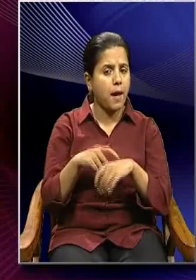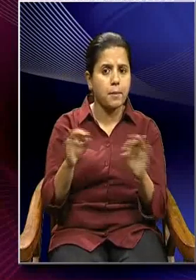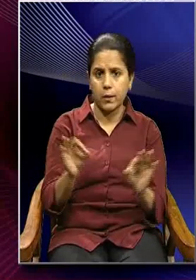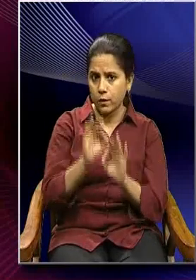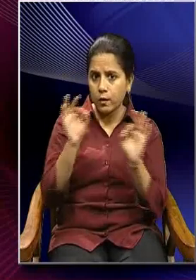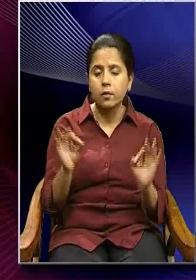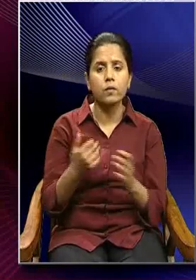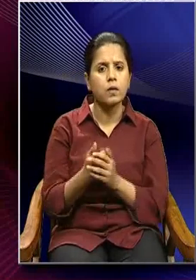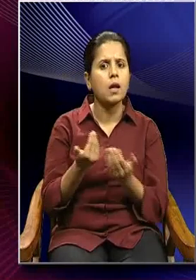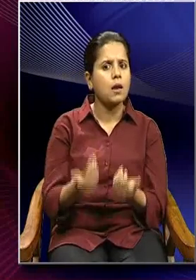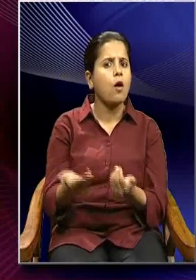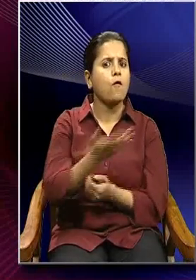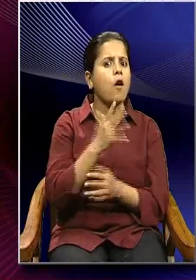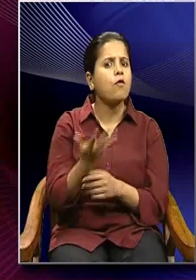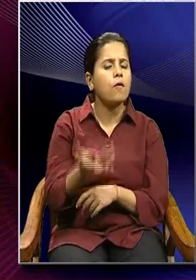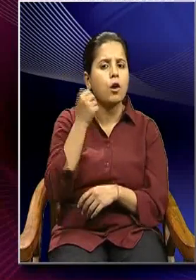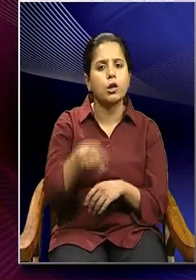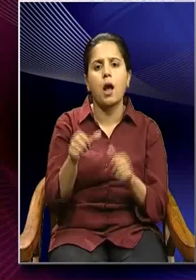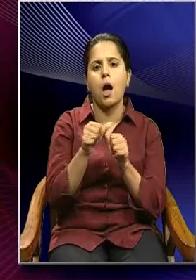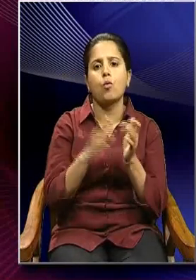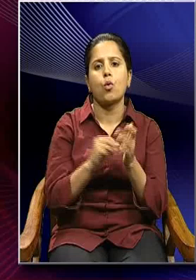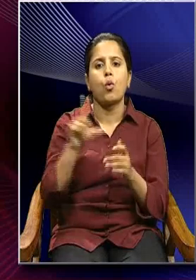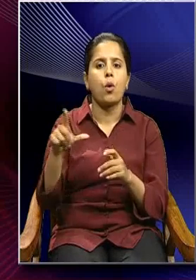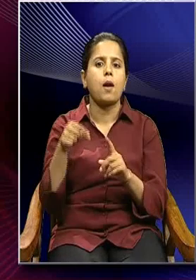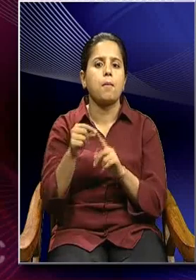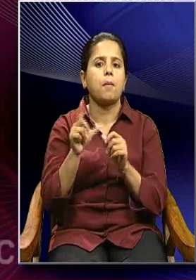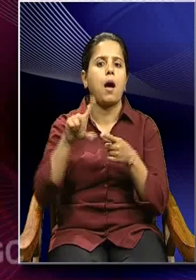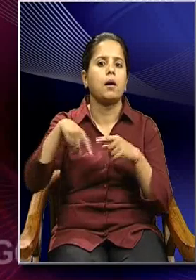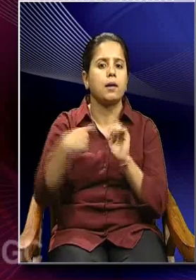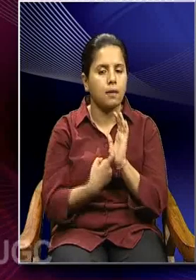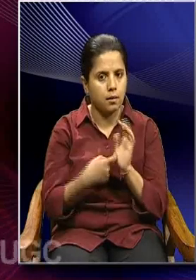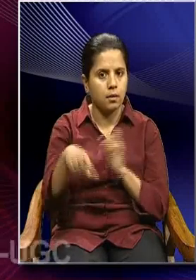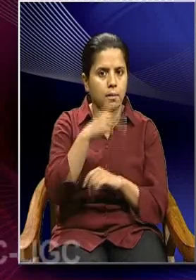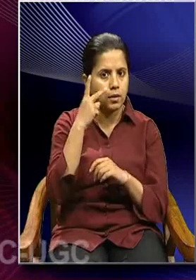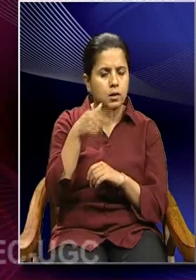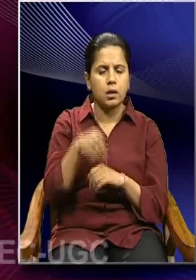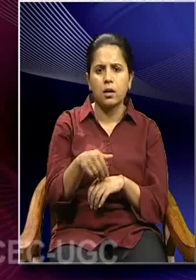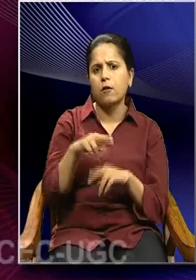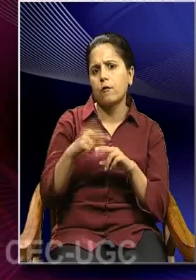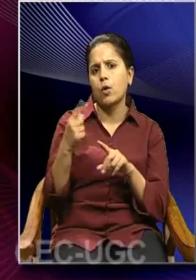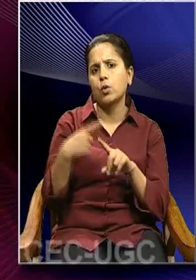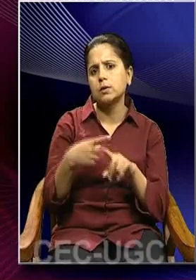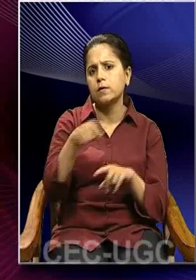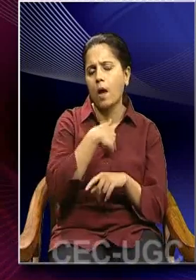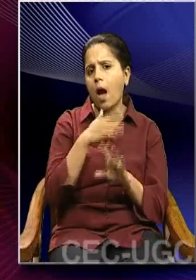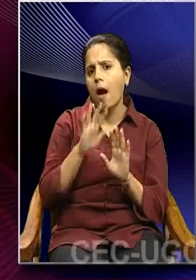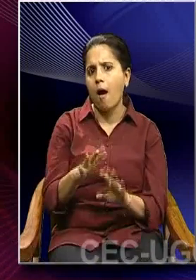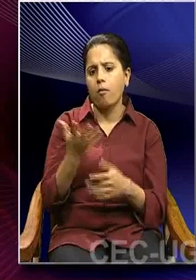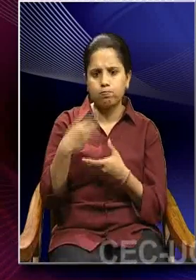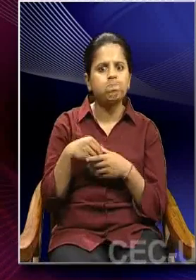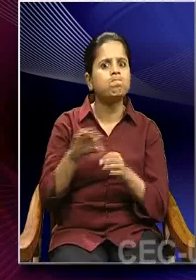how we find that Amol Palekar became who had the kind of looks which he had, that he was a